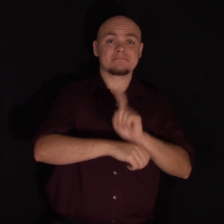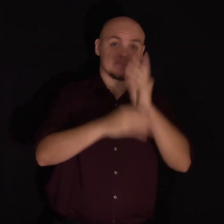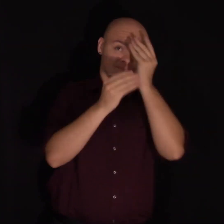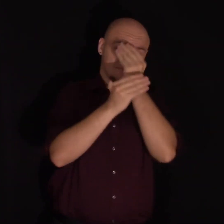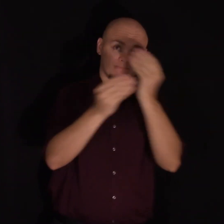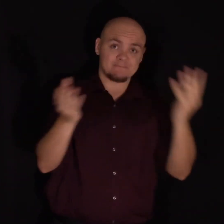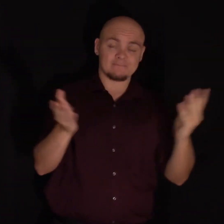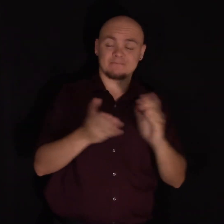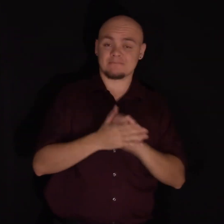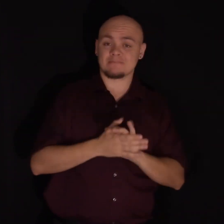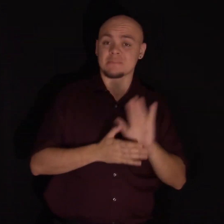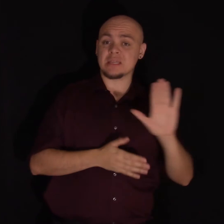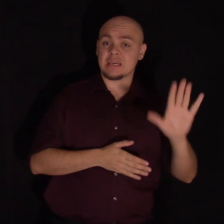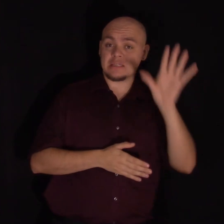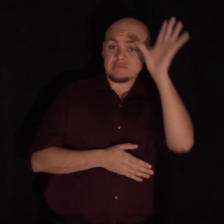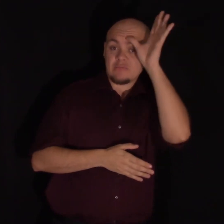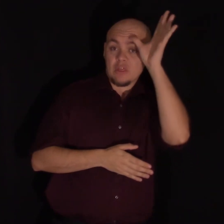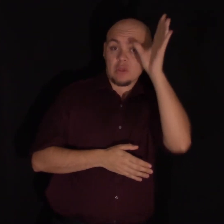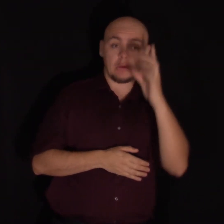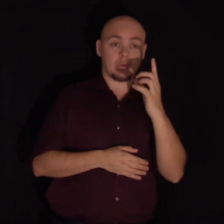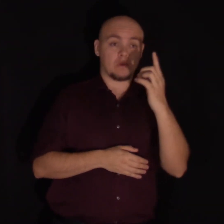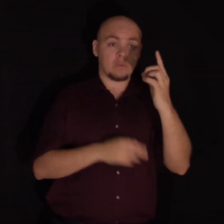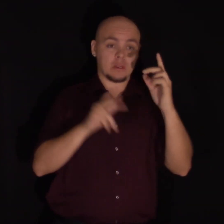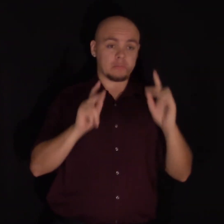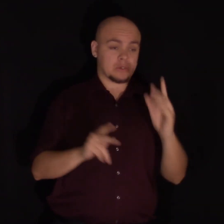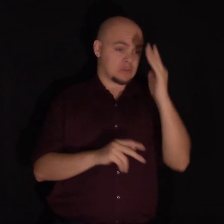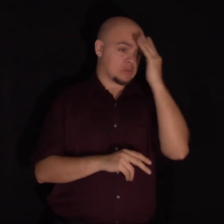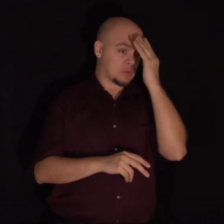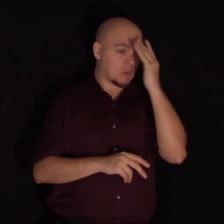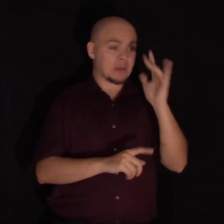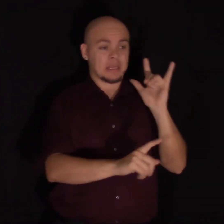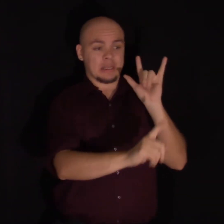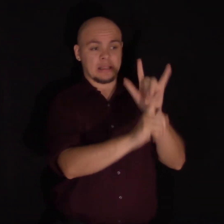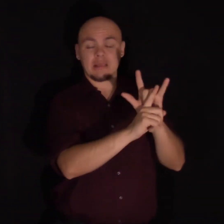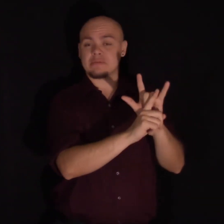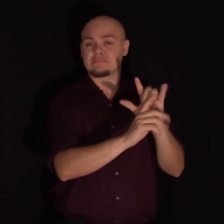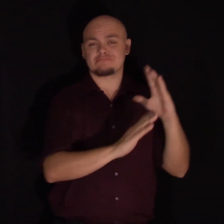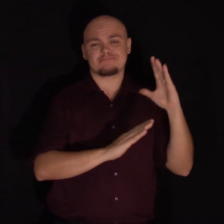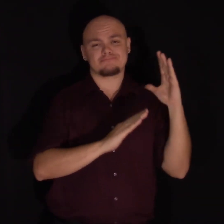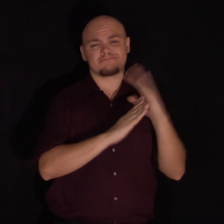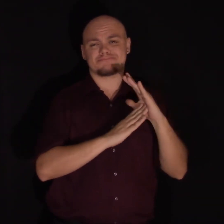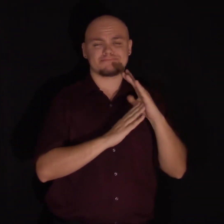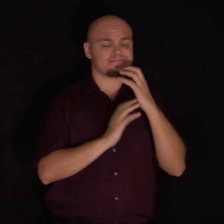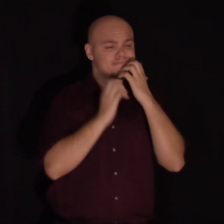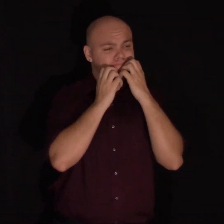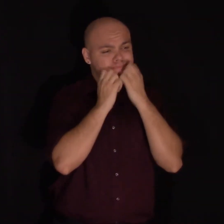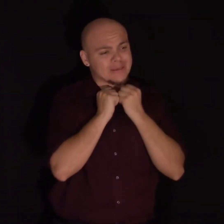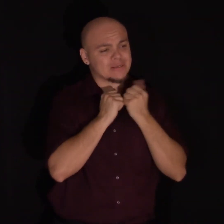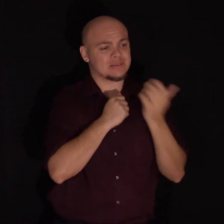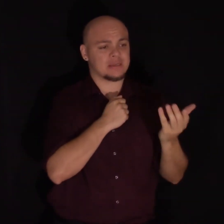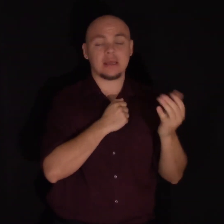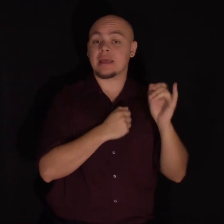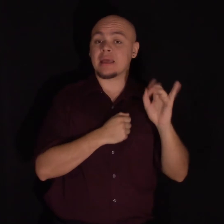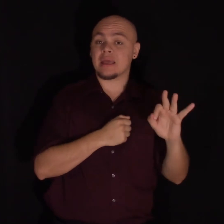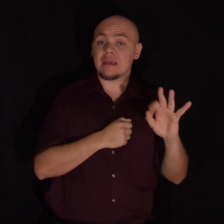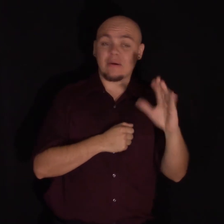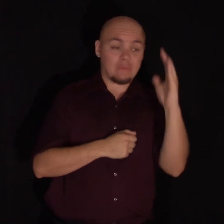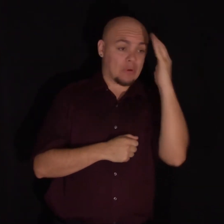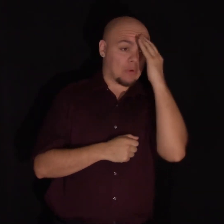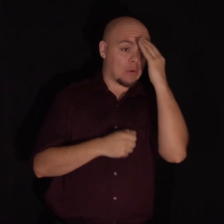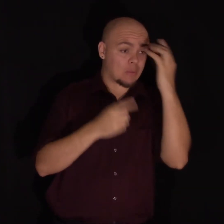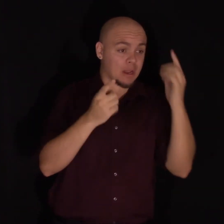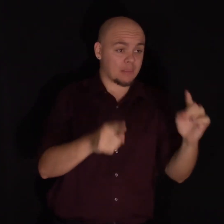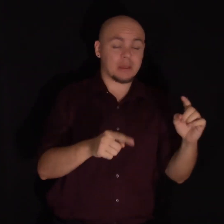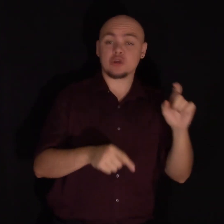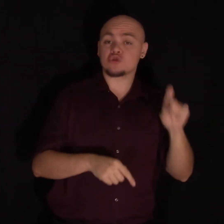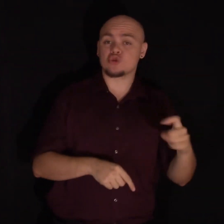Aside from his father, I was the one person who knew and loved Dylan the most. If anyone could have known what was happening, it should